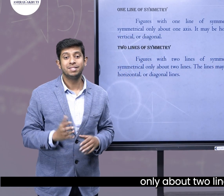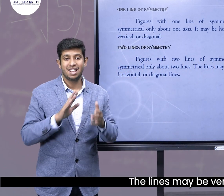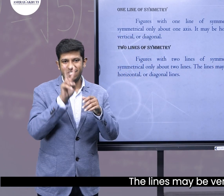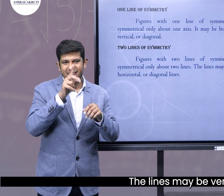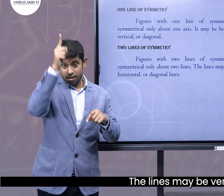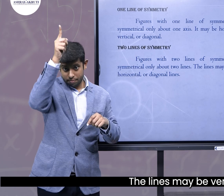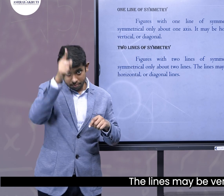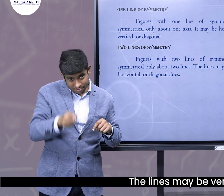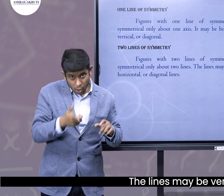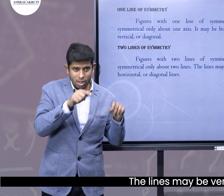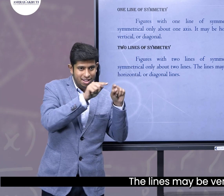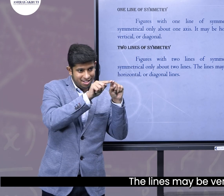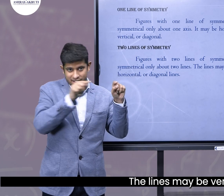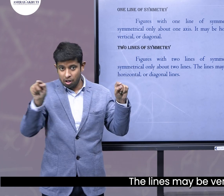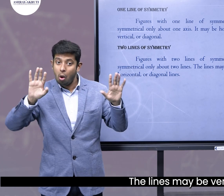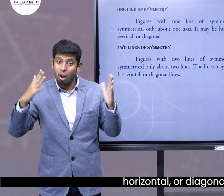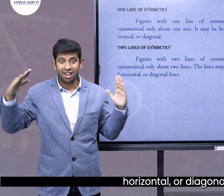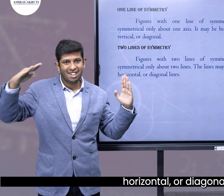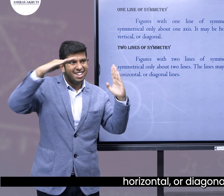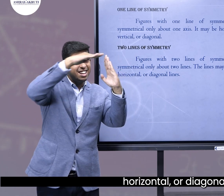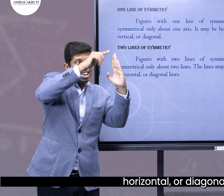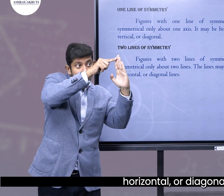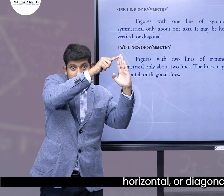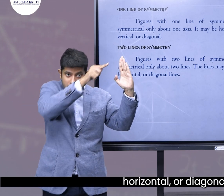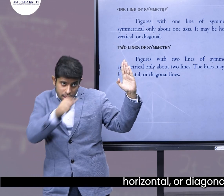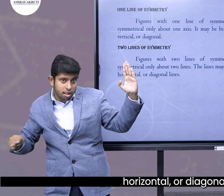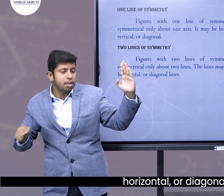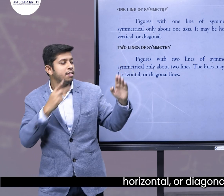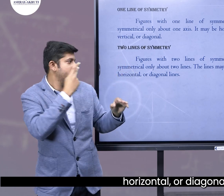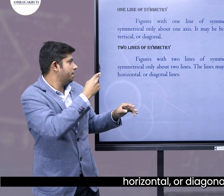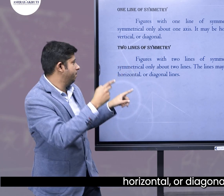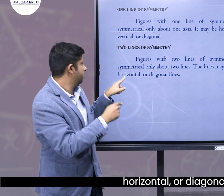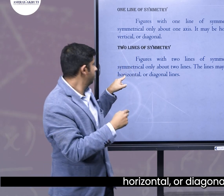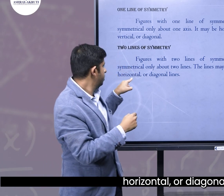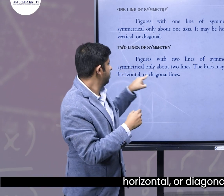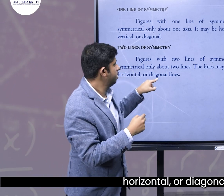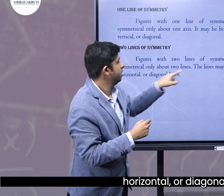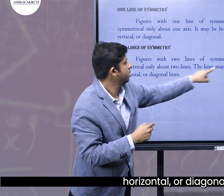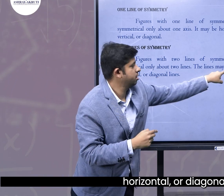The lines may be vertical, horizontal or diagonal lines.